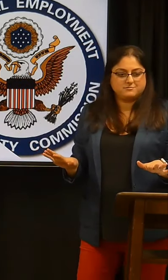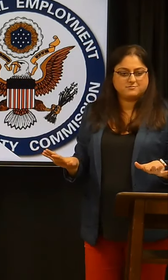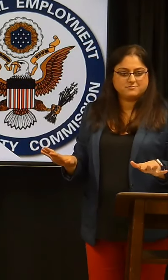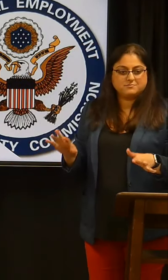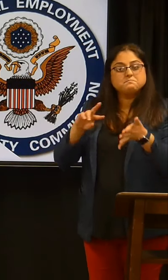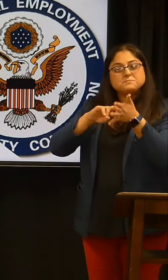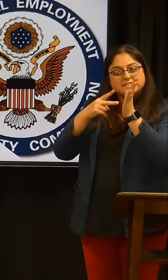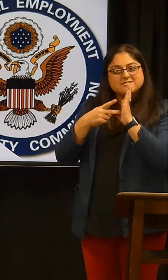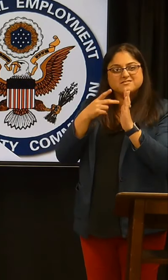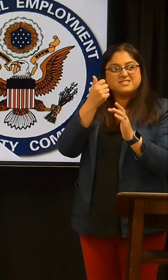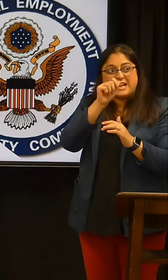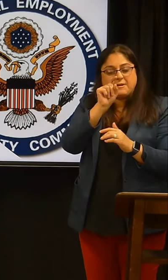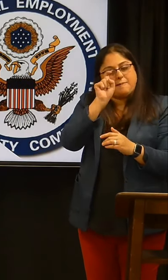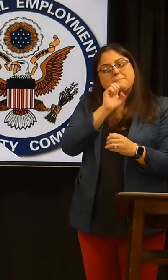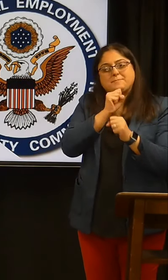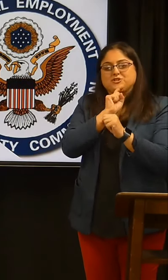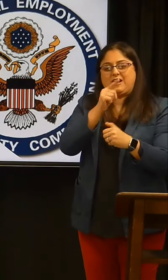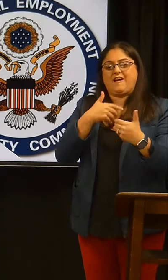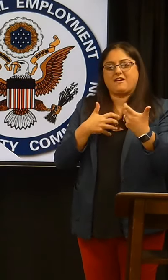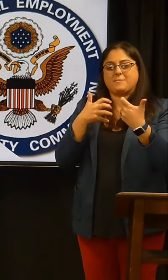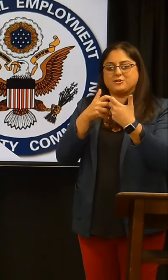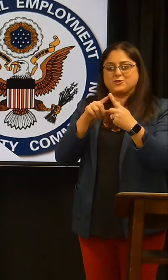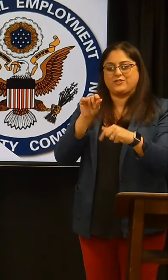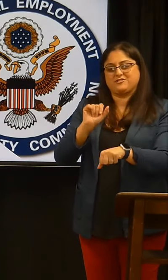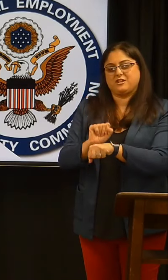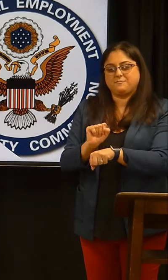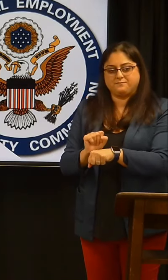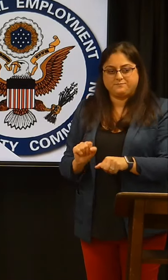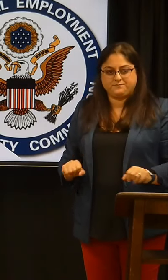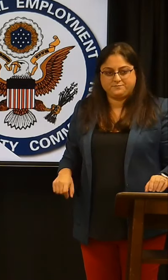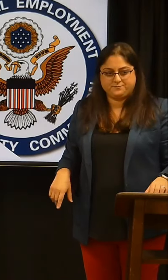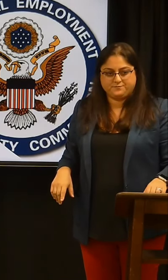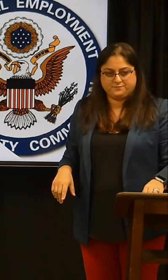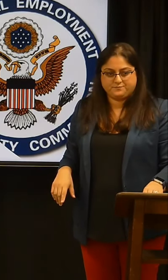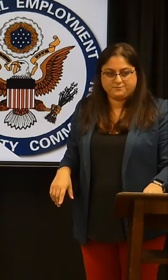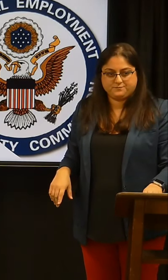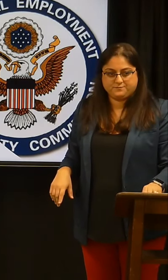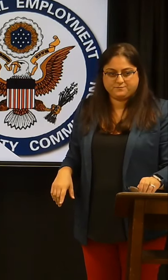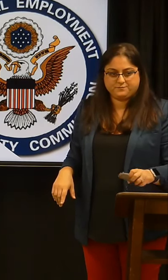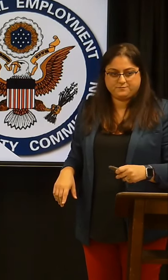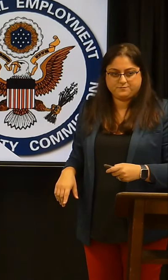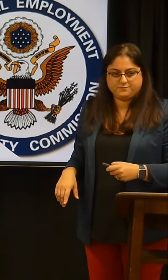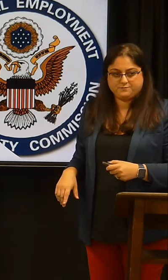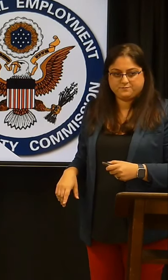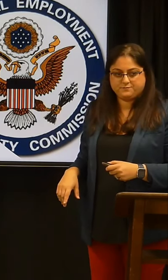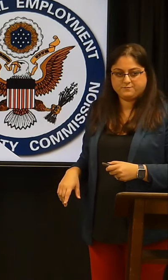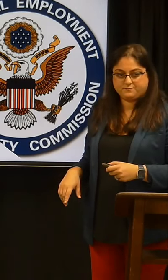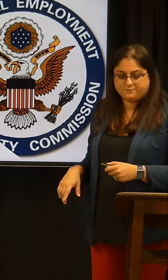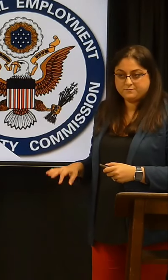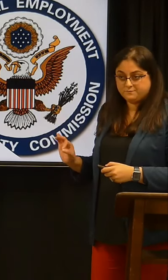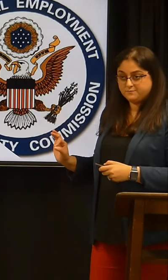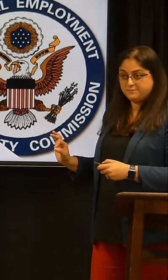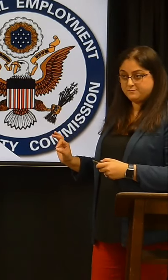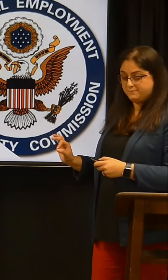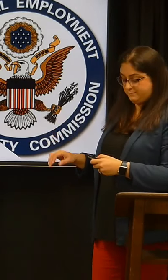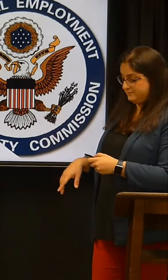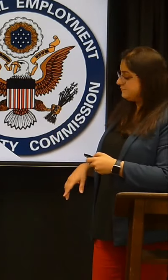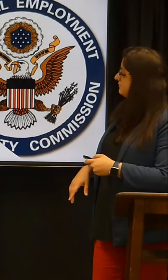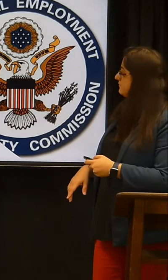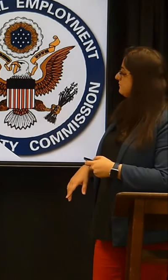Employees who have a disability, everyone who has a disability that is medically documented needs to be accommodated.